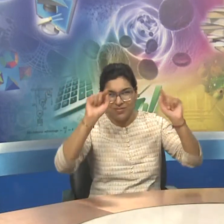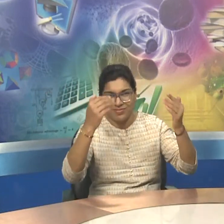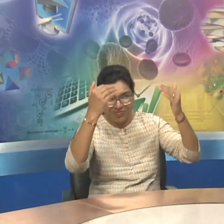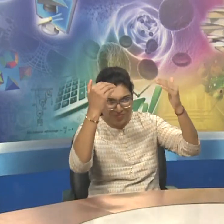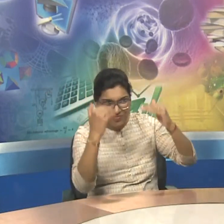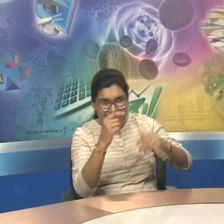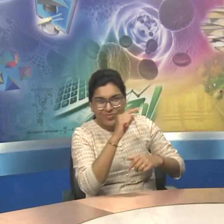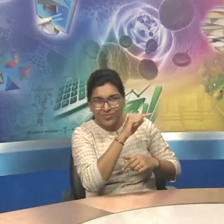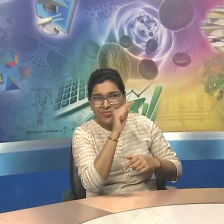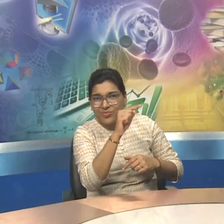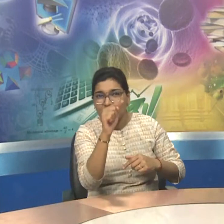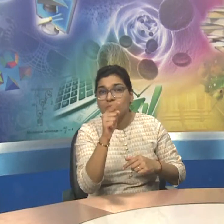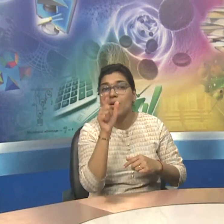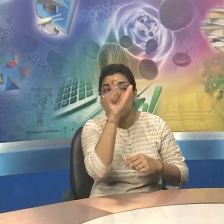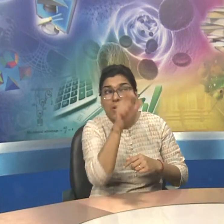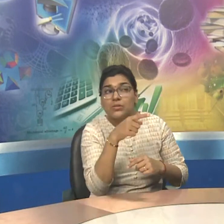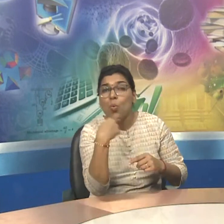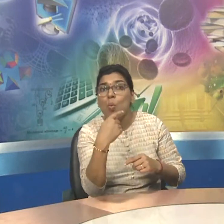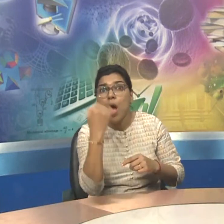first used by,